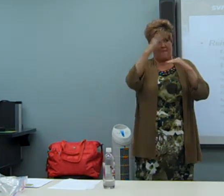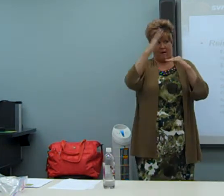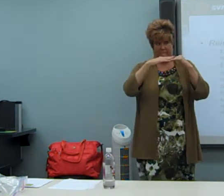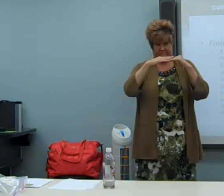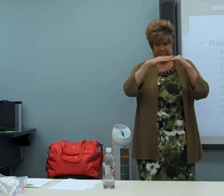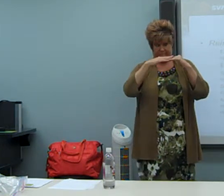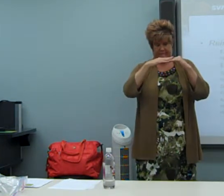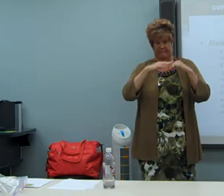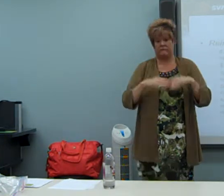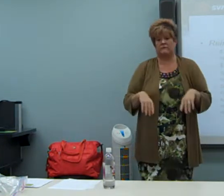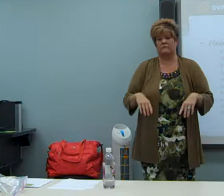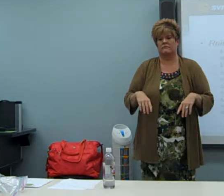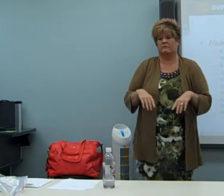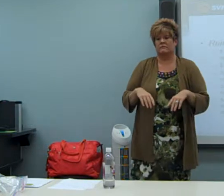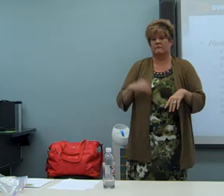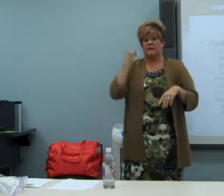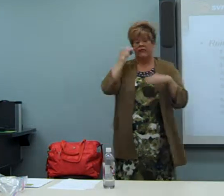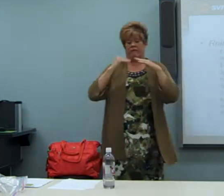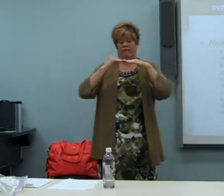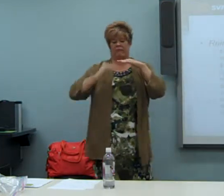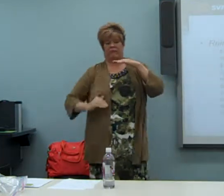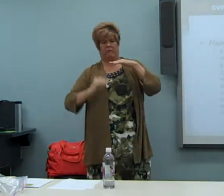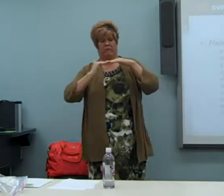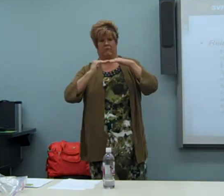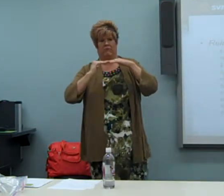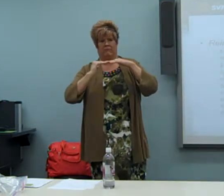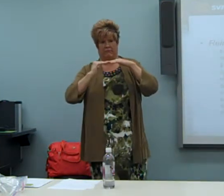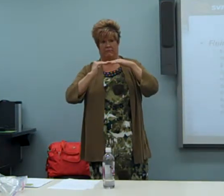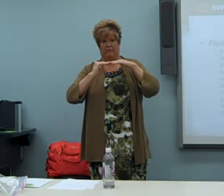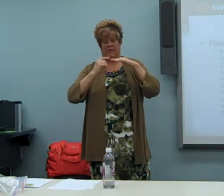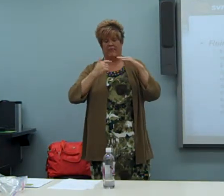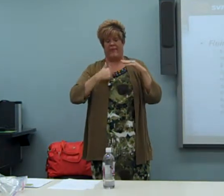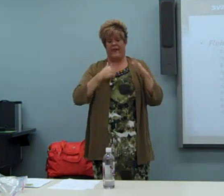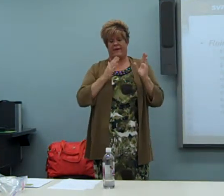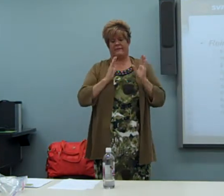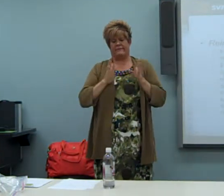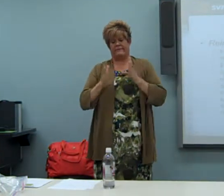and take 93%. That's the maximum.